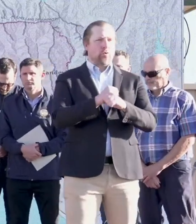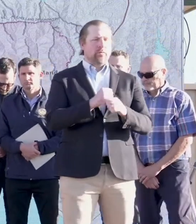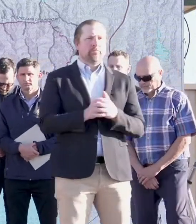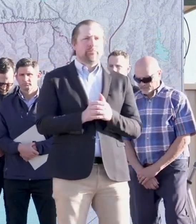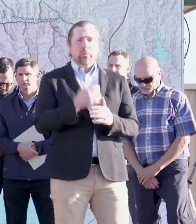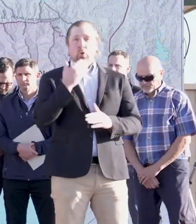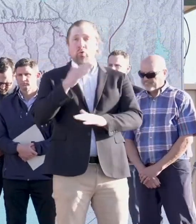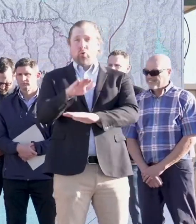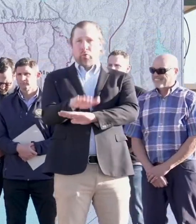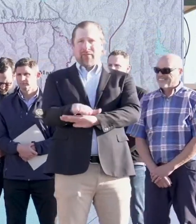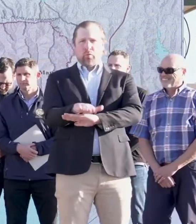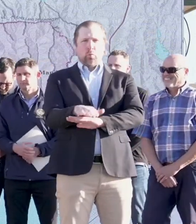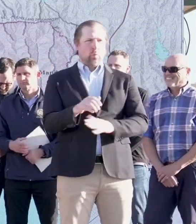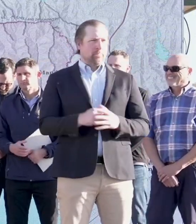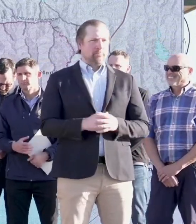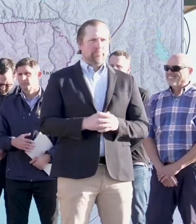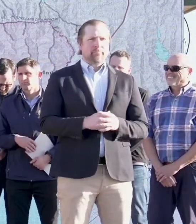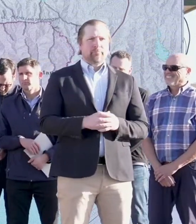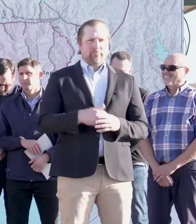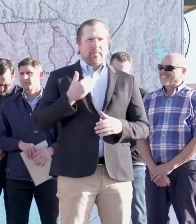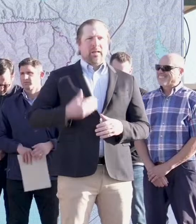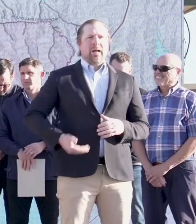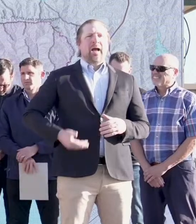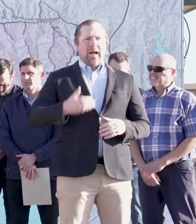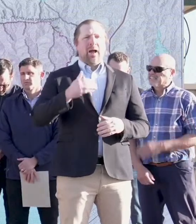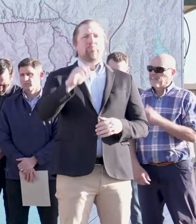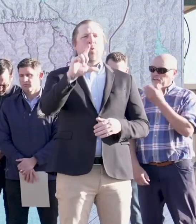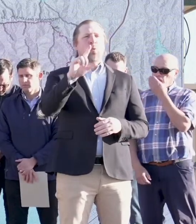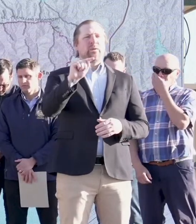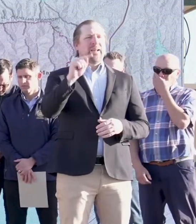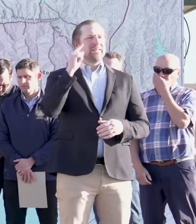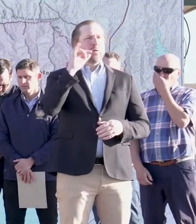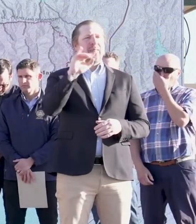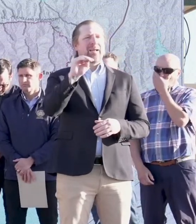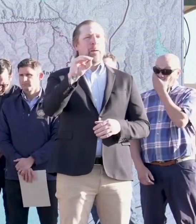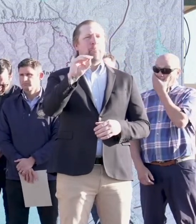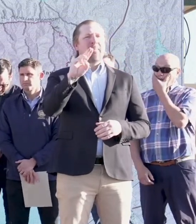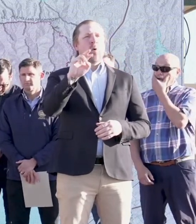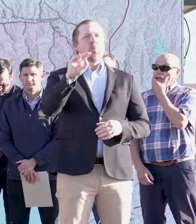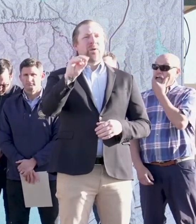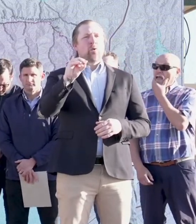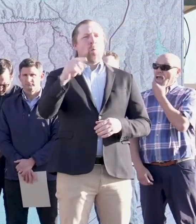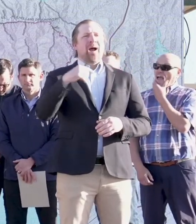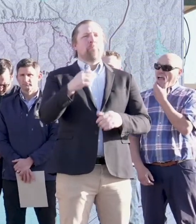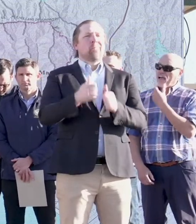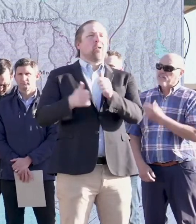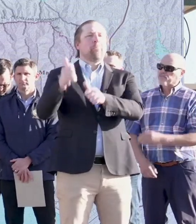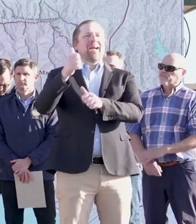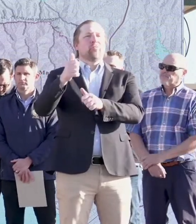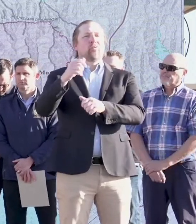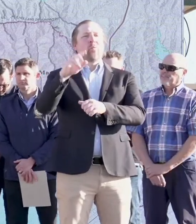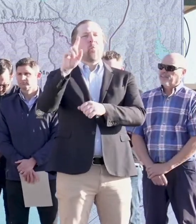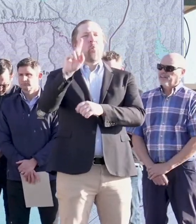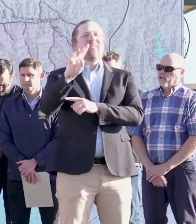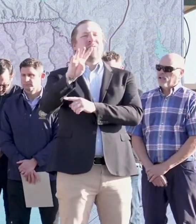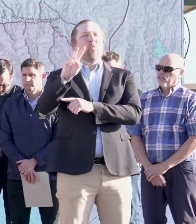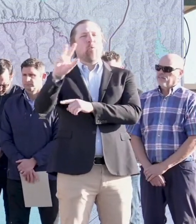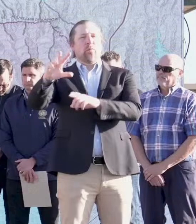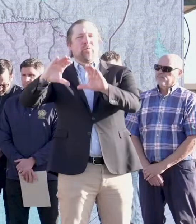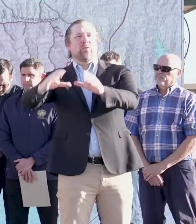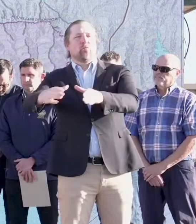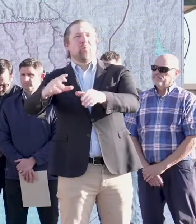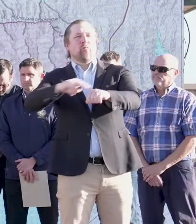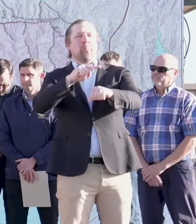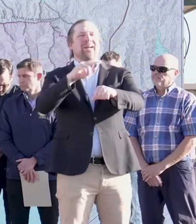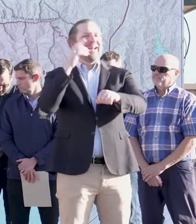Good afternoon. I'm Lieutenant Colonel Manuel Reno, Commander of Task Force 143 with the California National Guard.